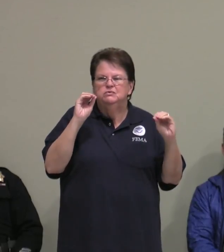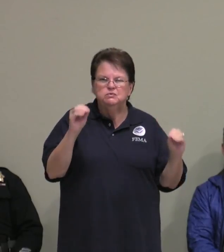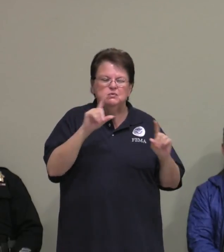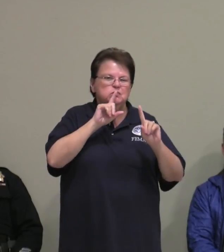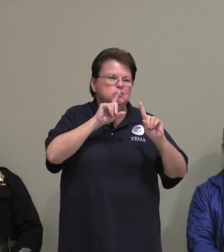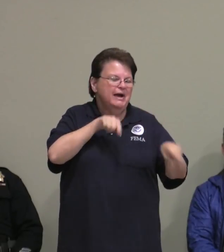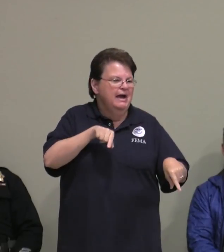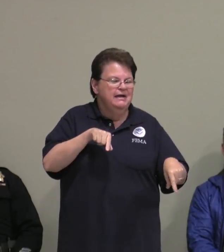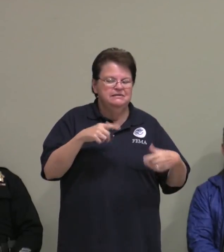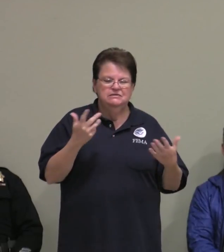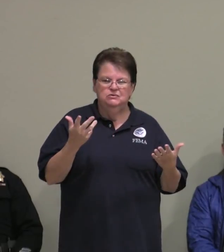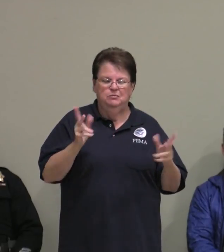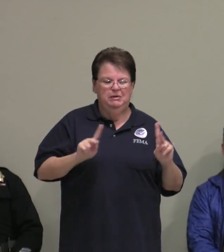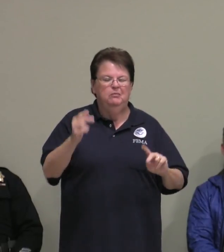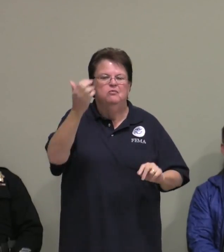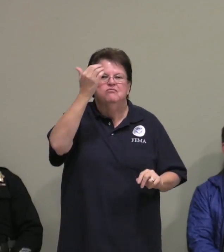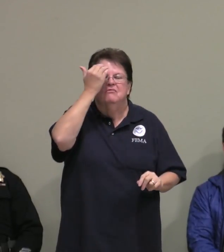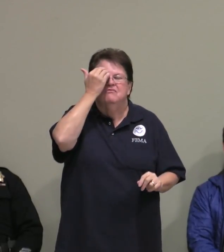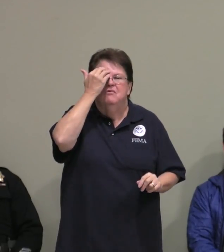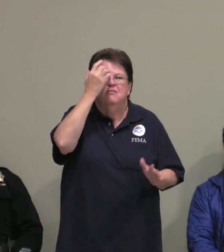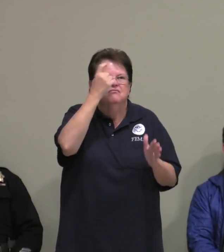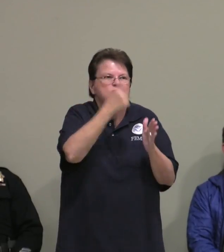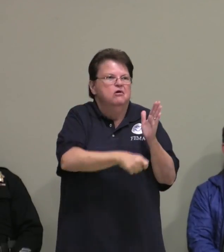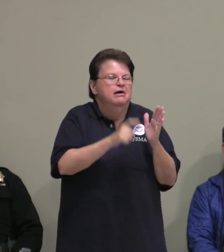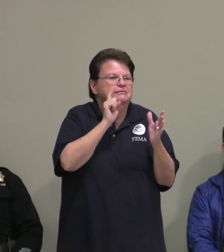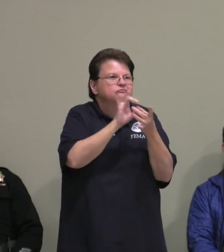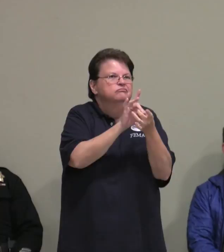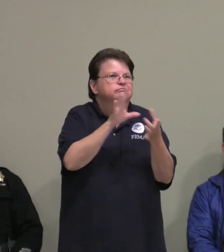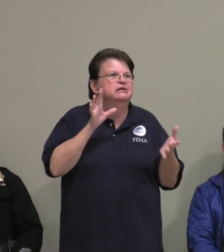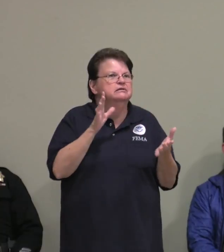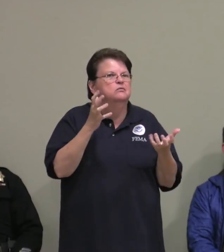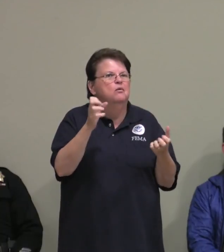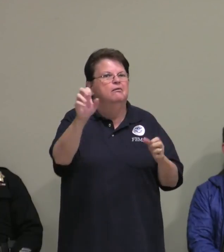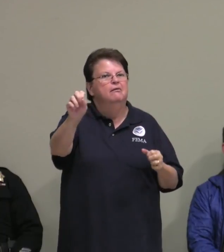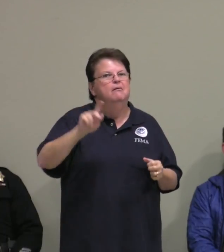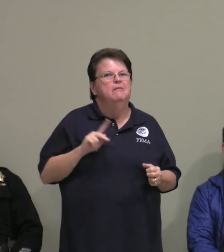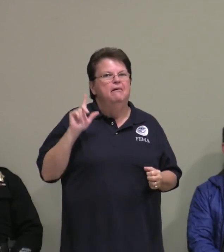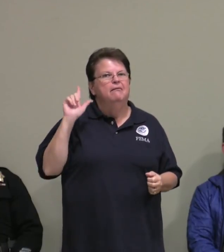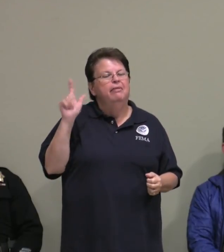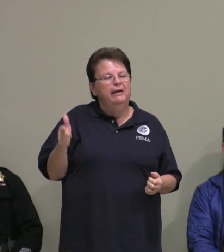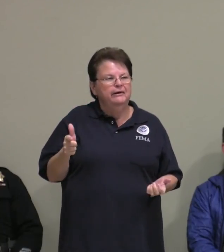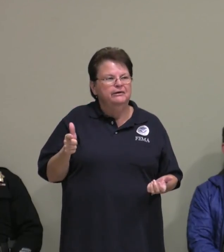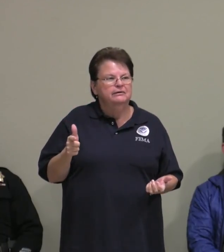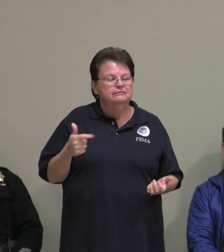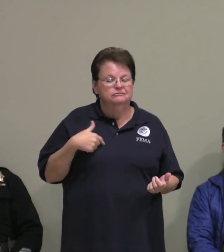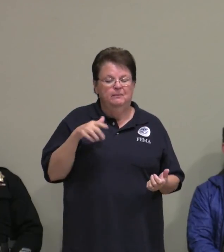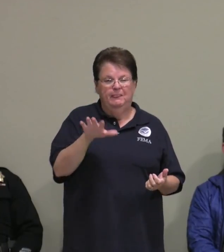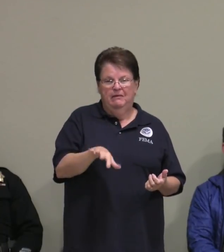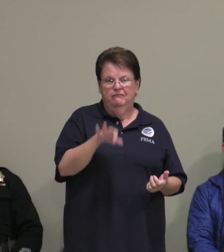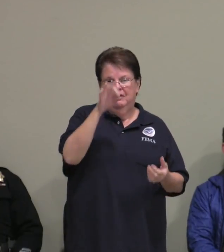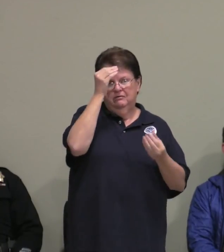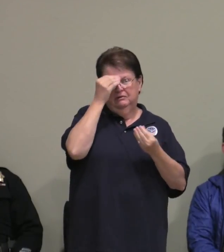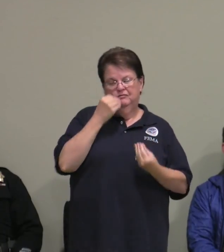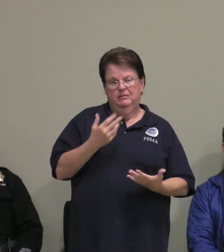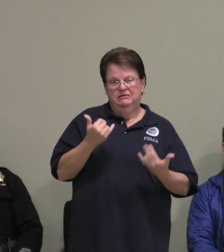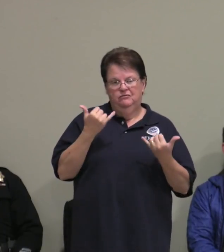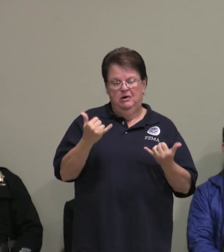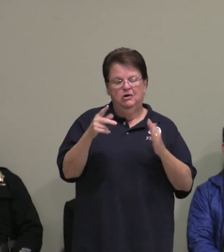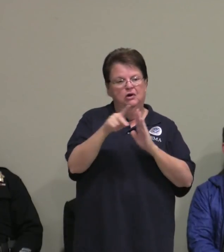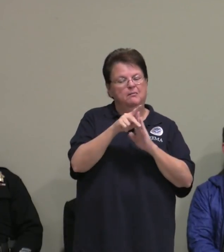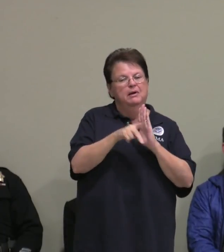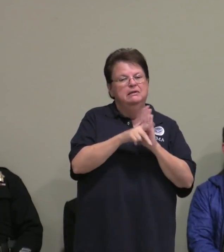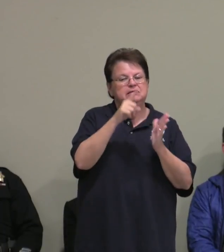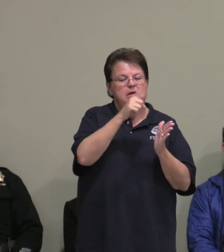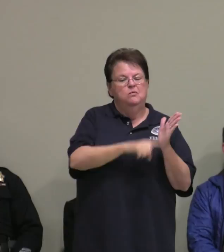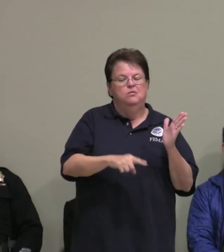to, you know, people want to know what it's going to cost if they disconnect and want to come back. And so I found some information from our current policy and